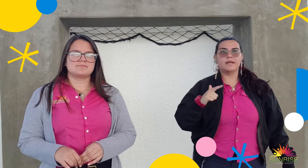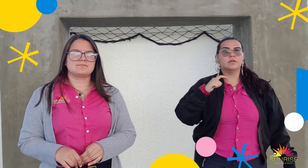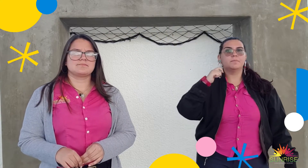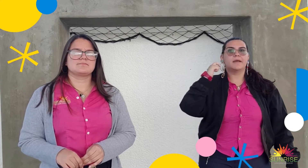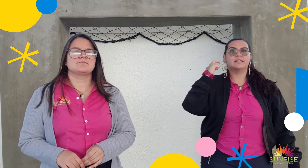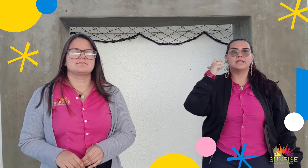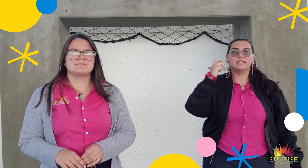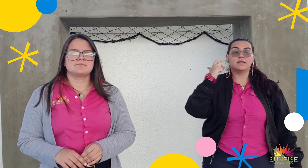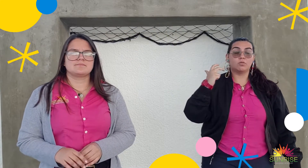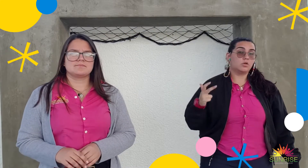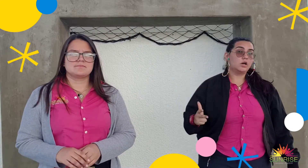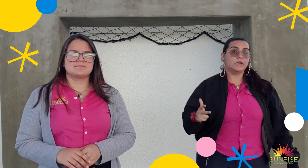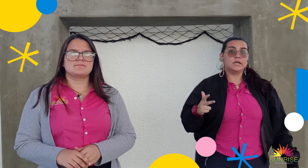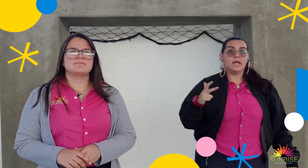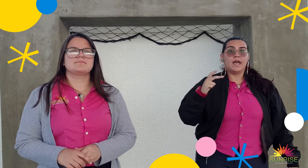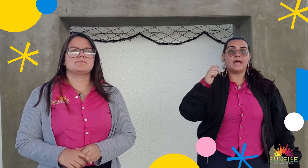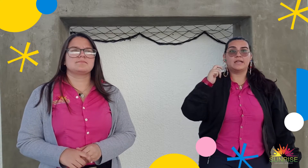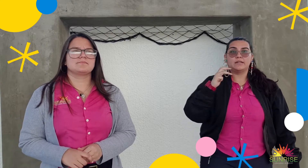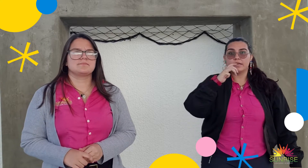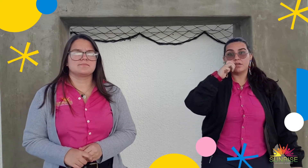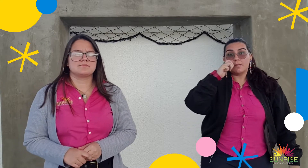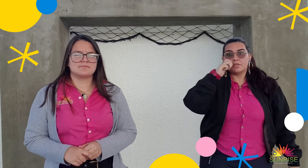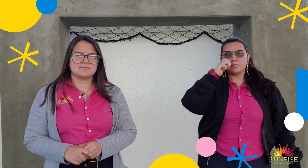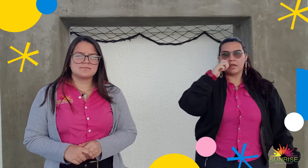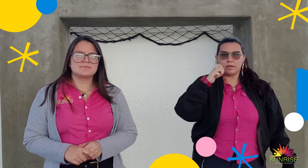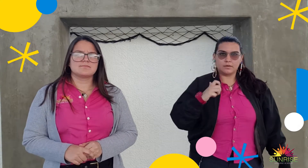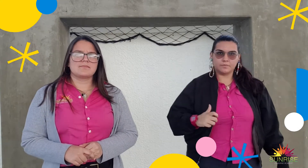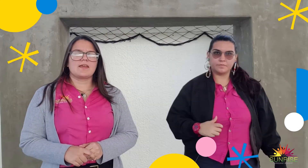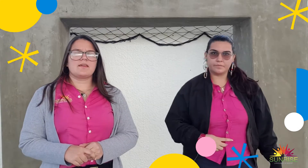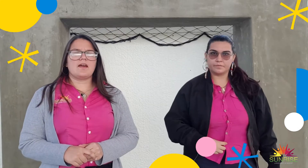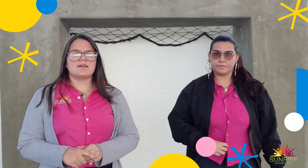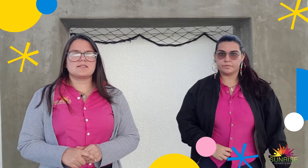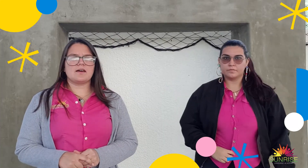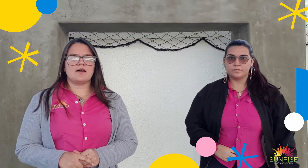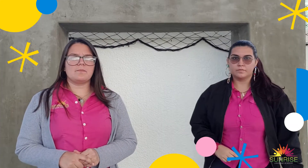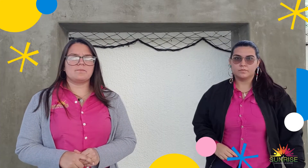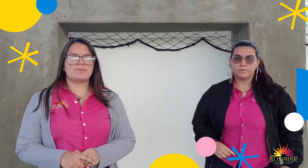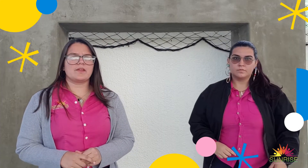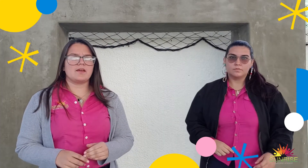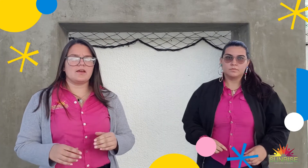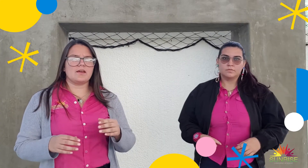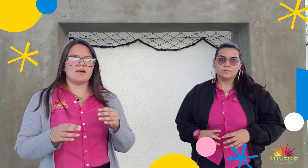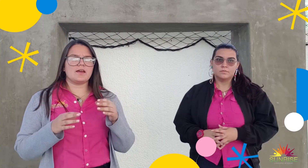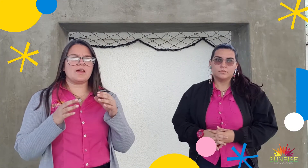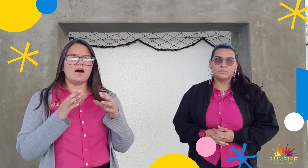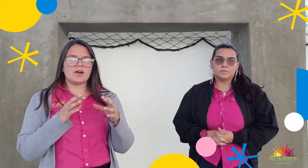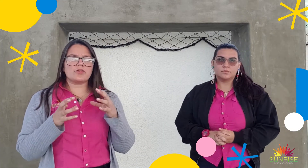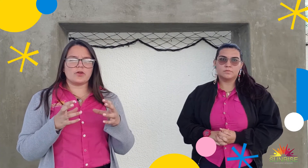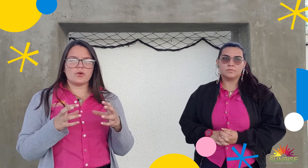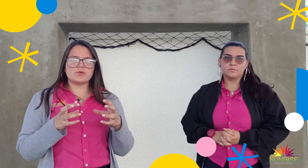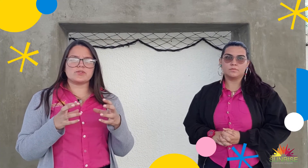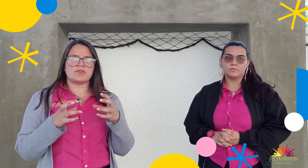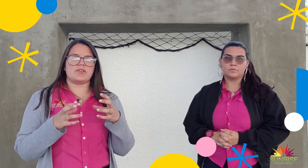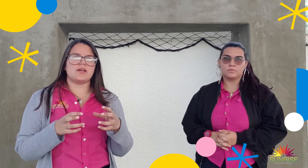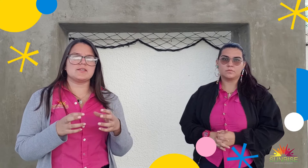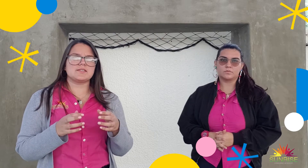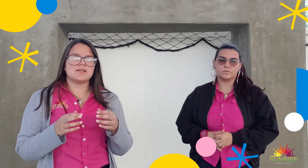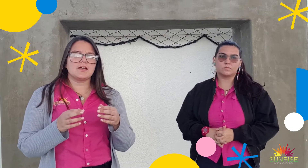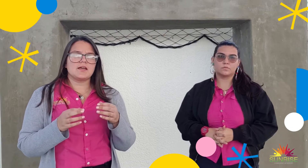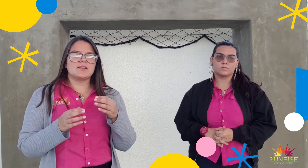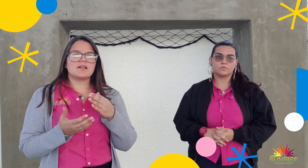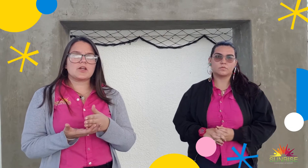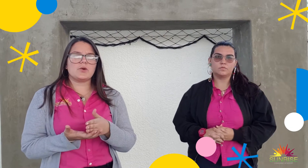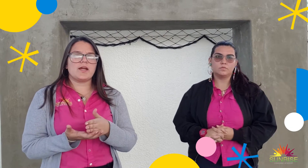social development, in the work, and in the jobs maybe. Yes, are those